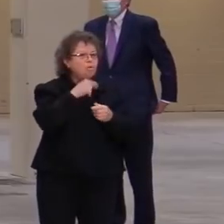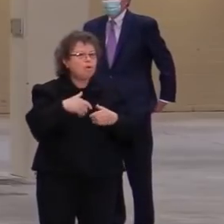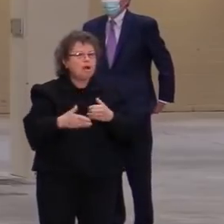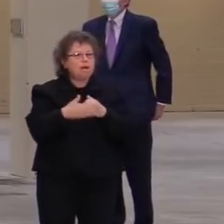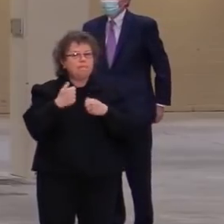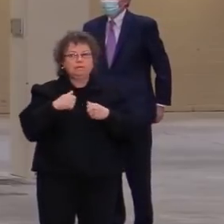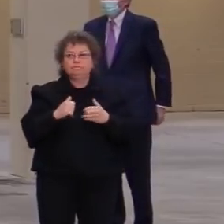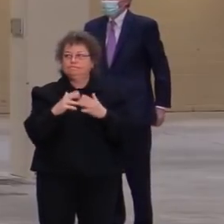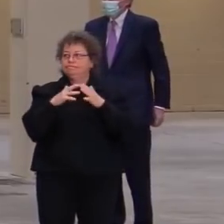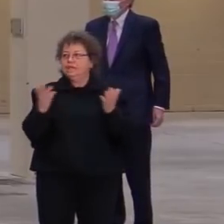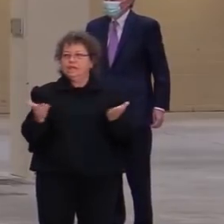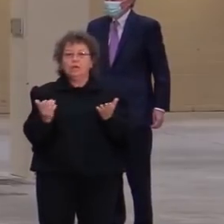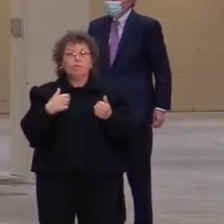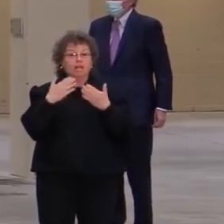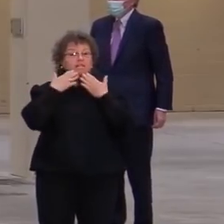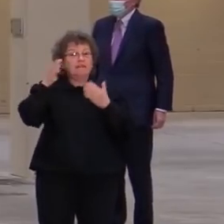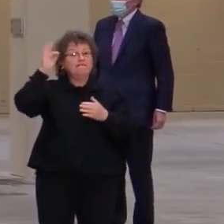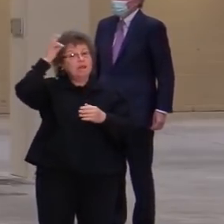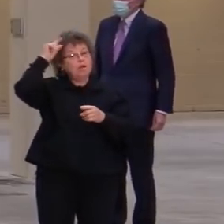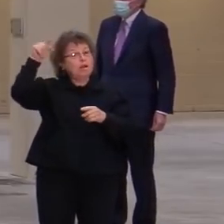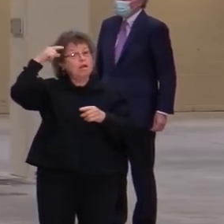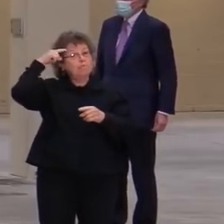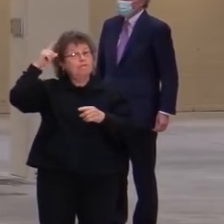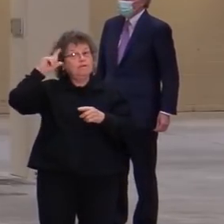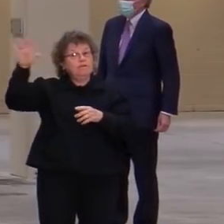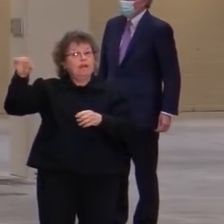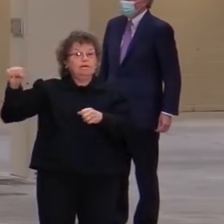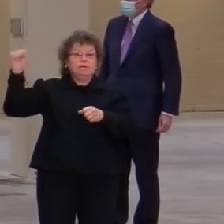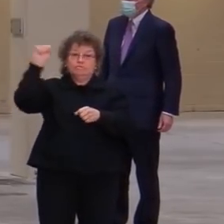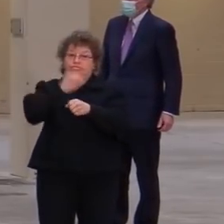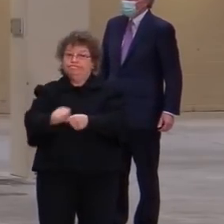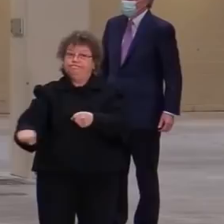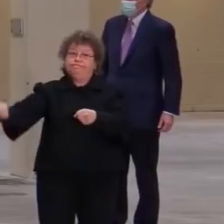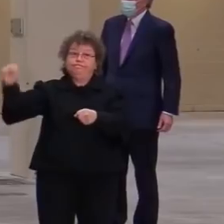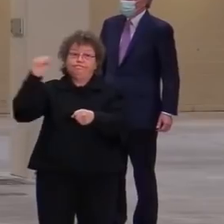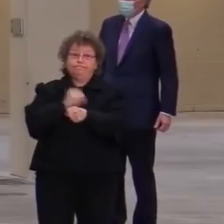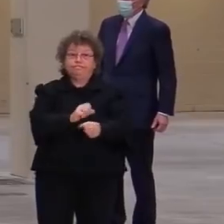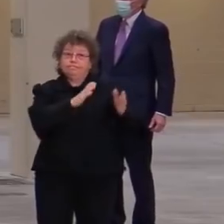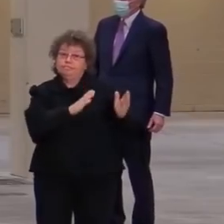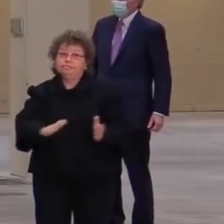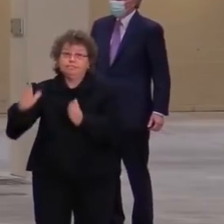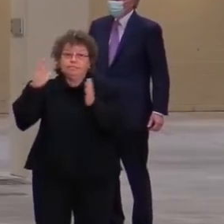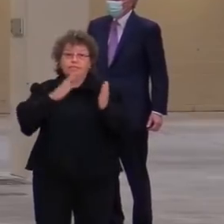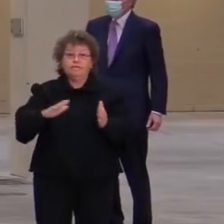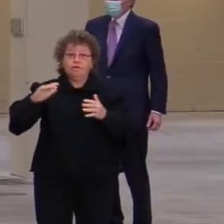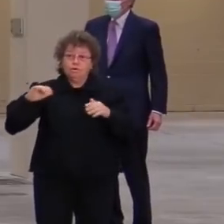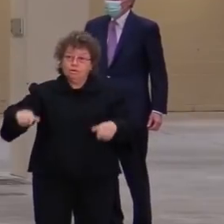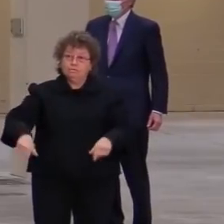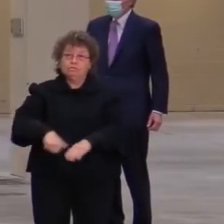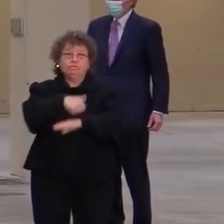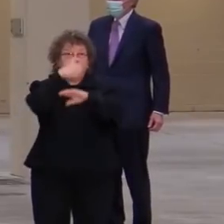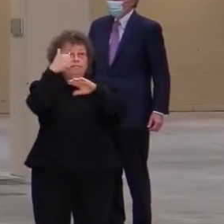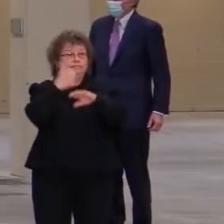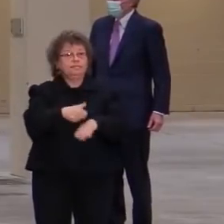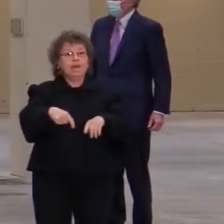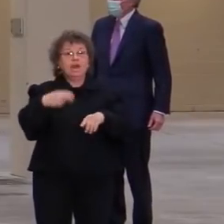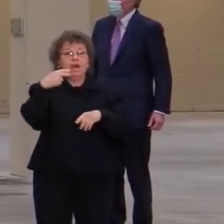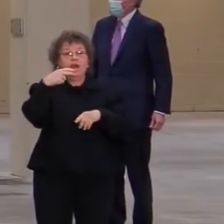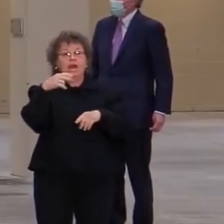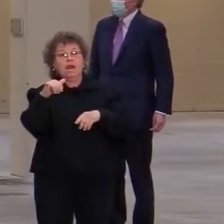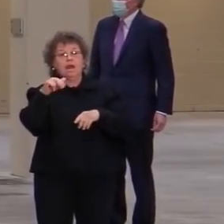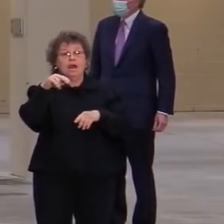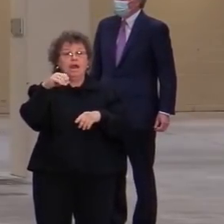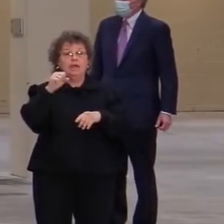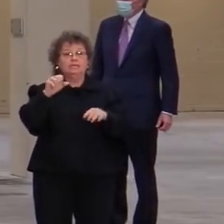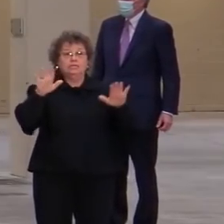today. I especially want to thank the feds for all of their heavy lifting on making this happen, and we look forward to turning this into a terrific site to